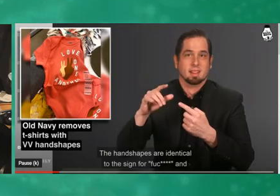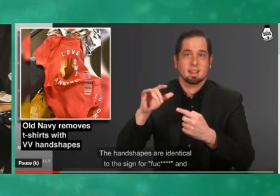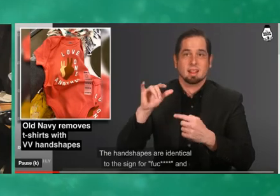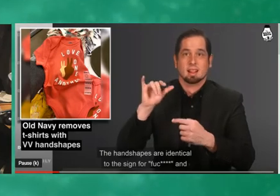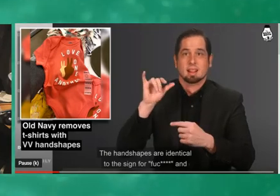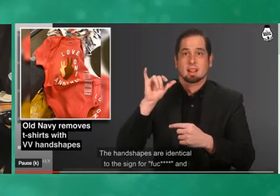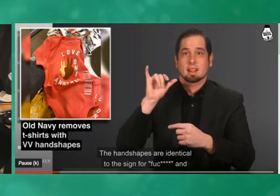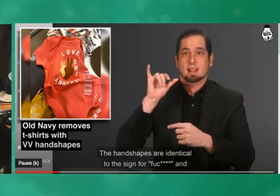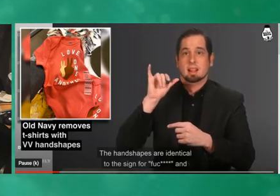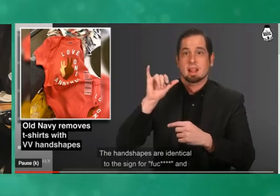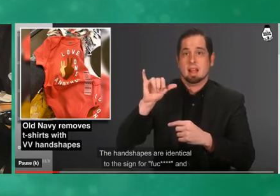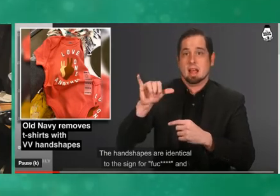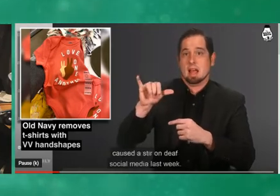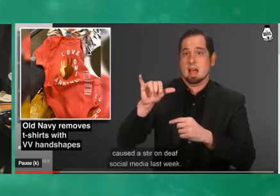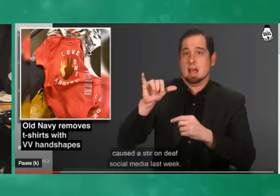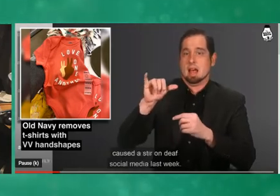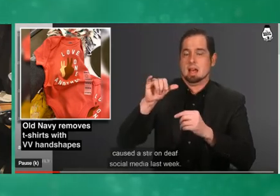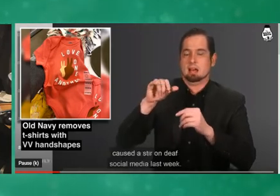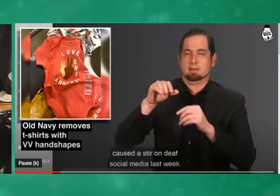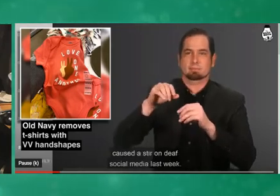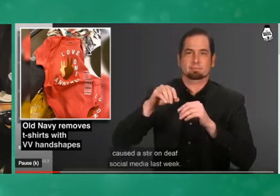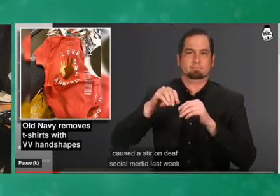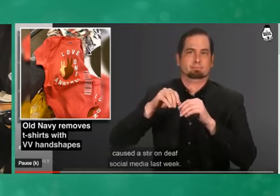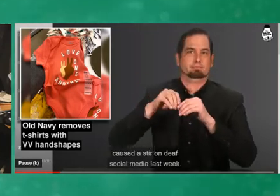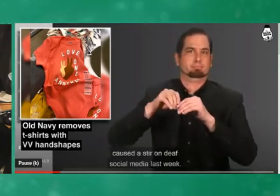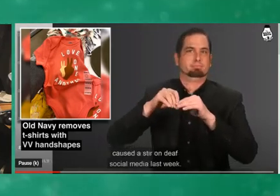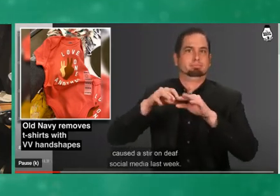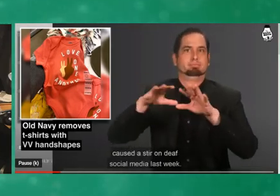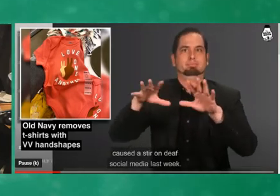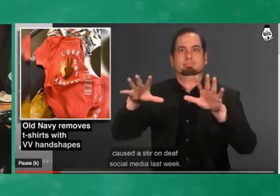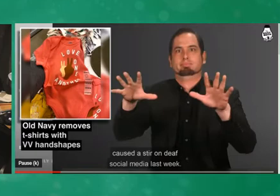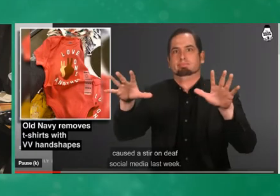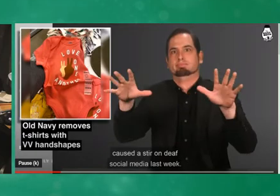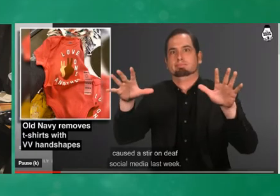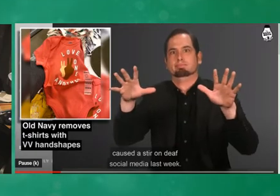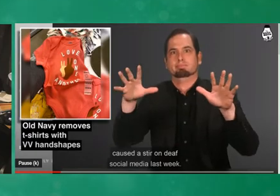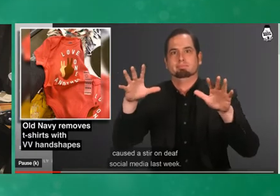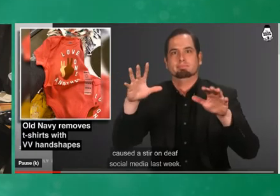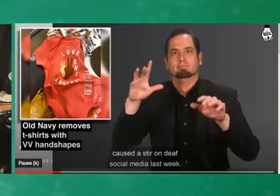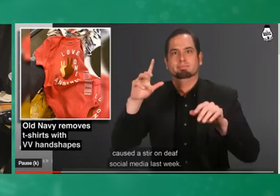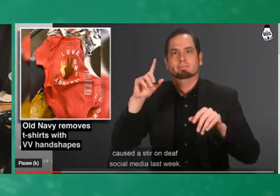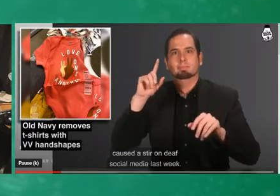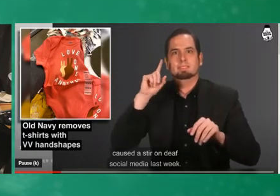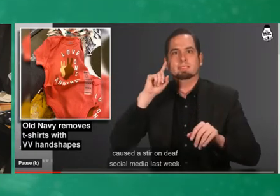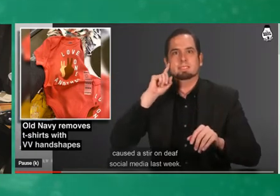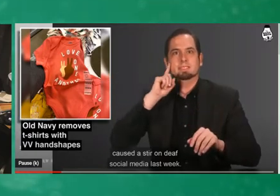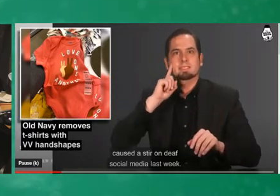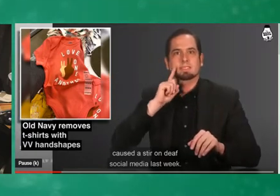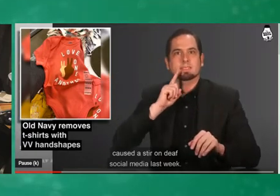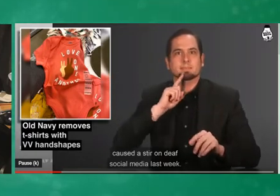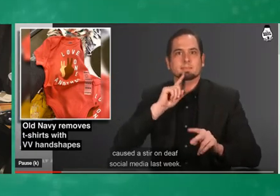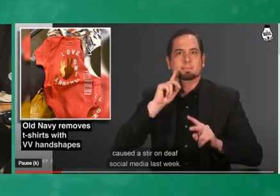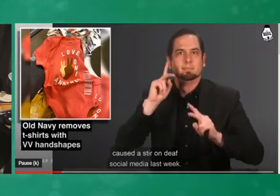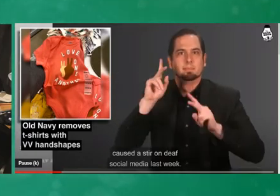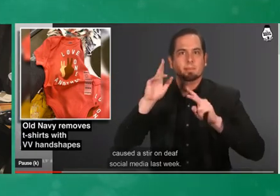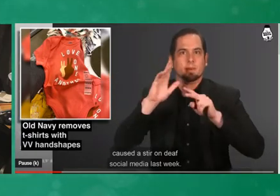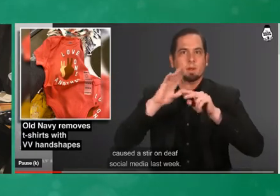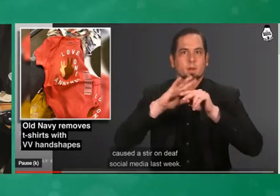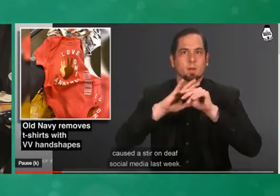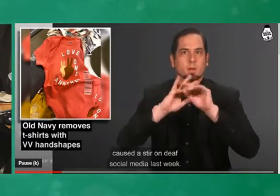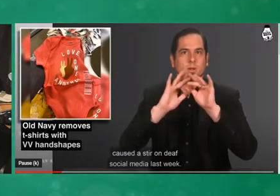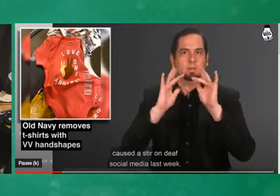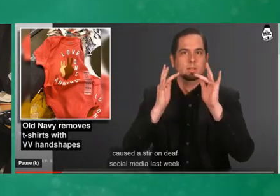great. Okay, anyway, that, you know, that blew up. It went all over the place in